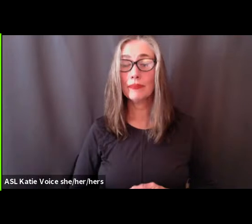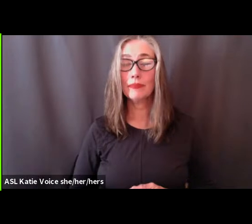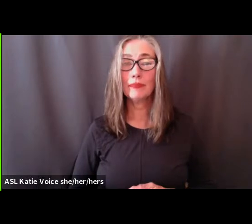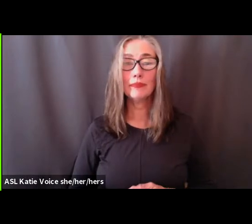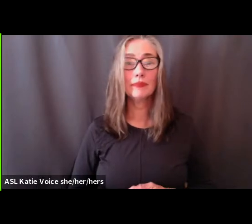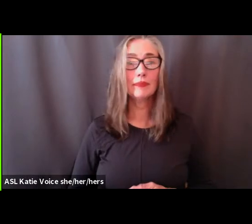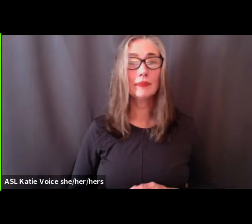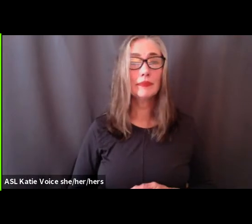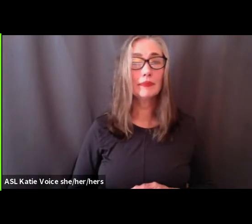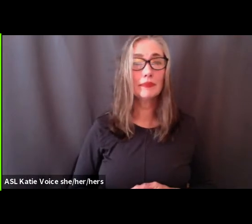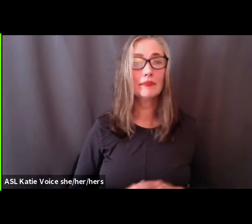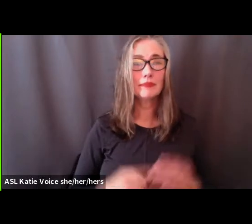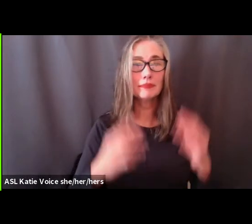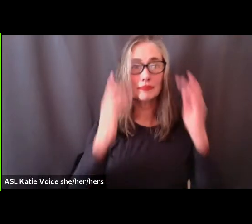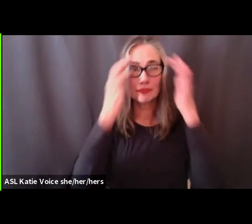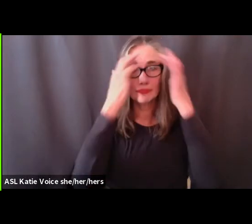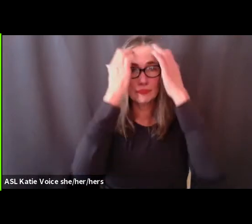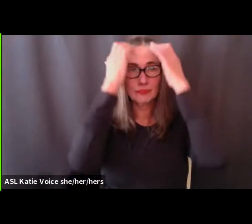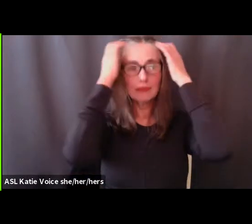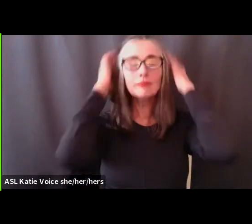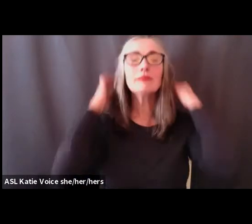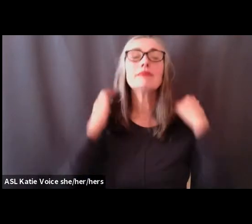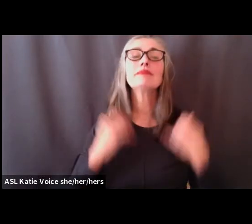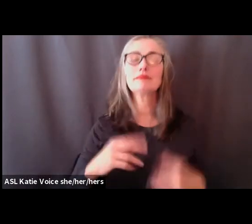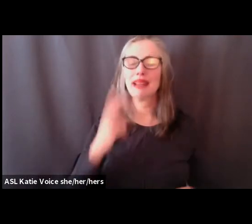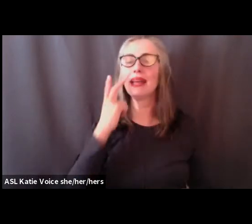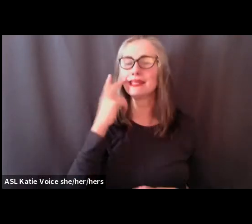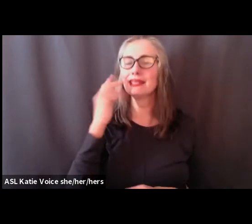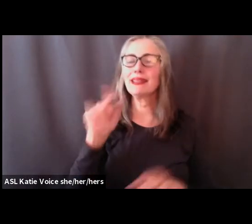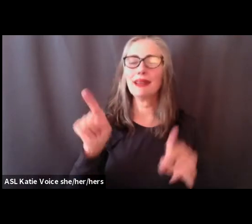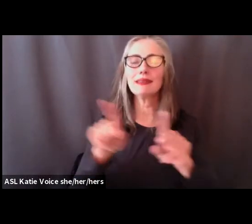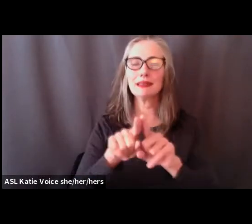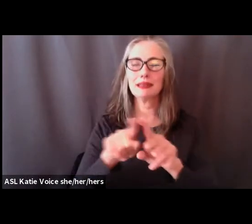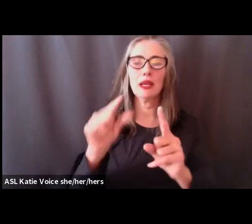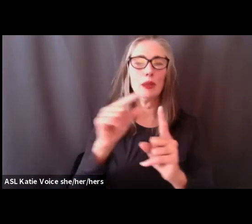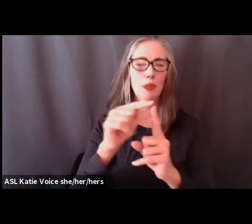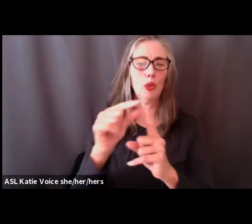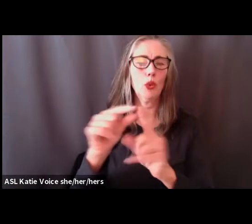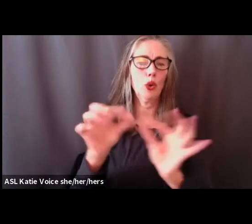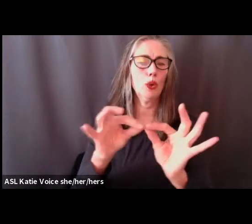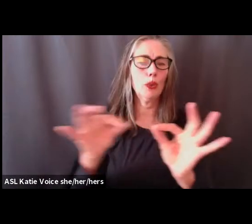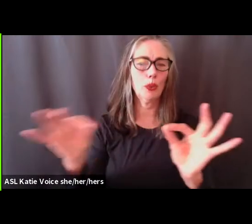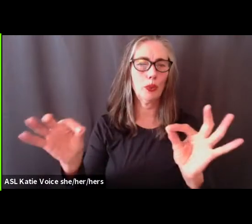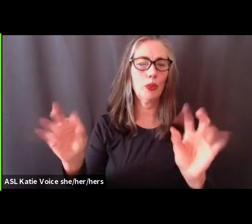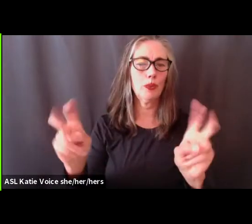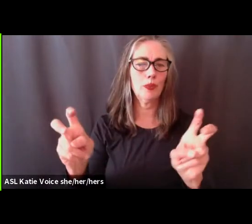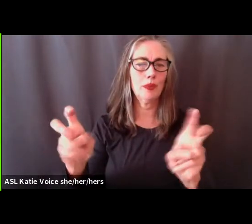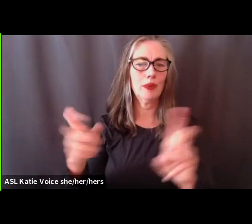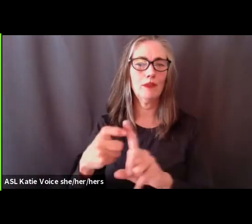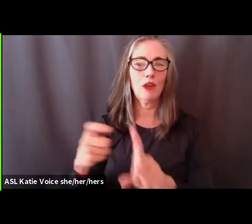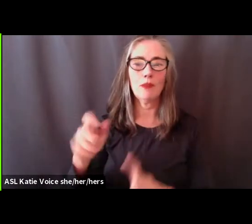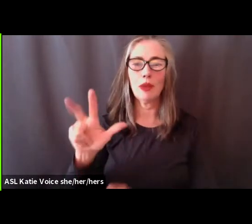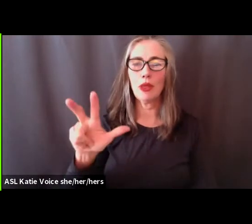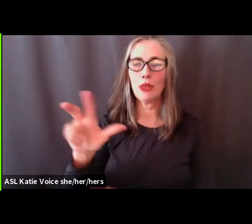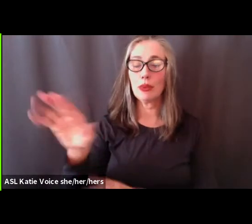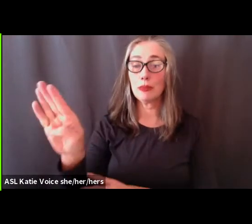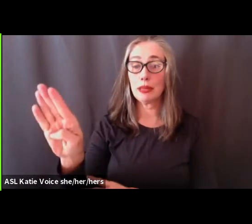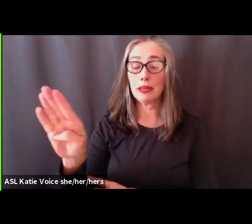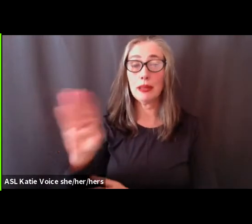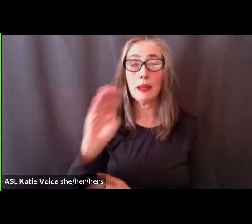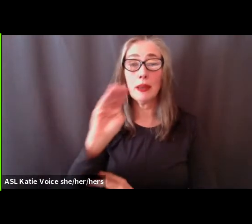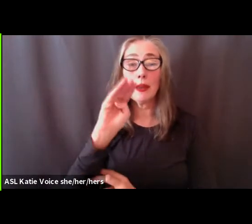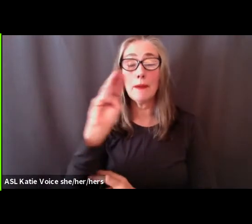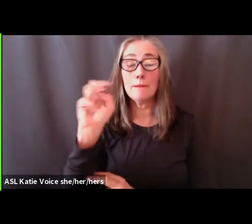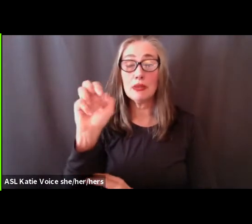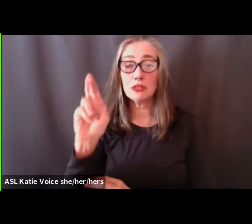but that does make sense to me. I do see it in 3B. I don't have a problem with that. Okay. And then Mr. Ochoa, since